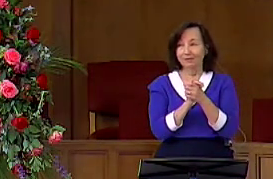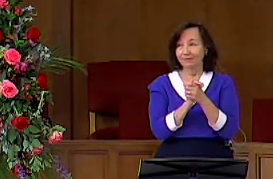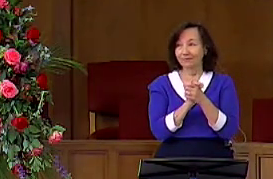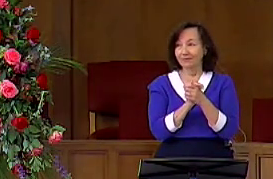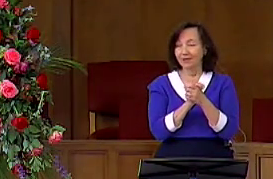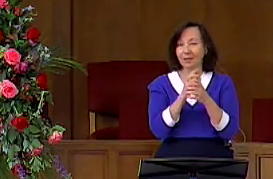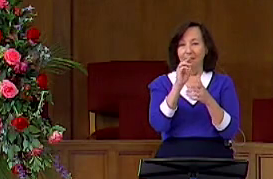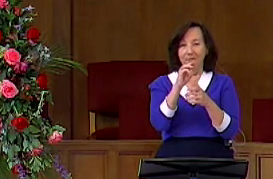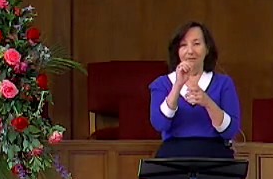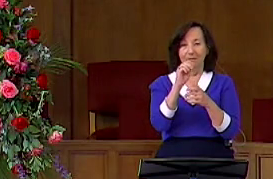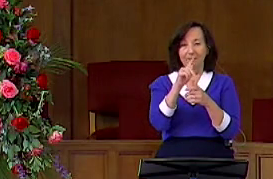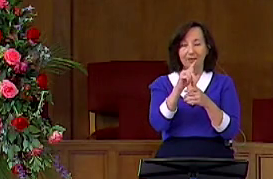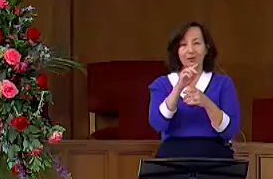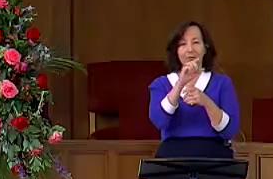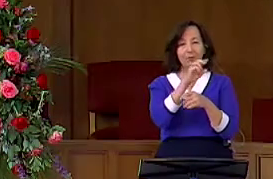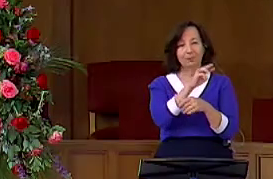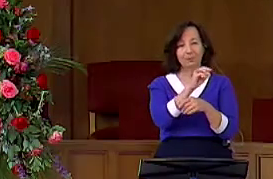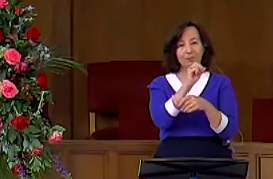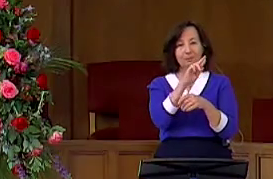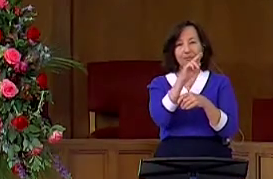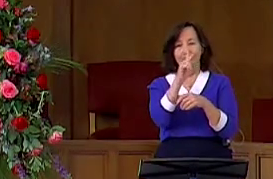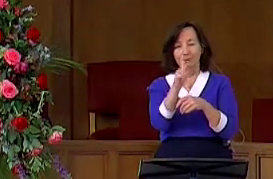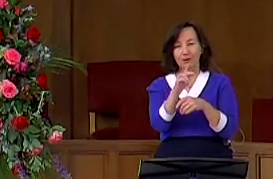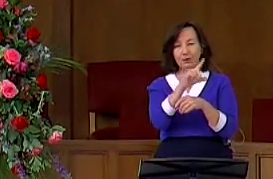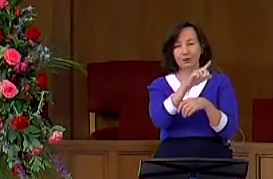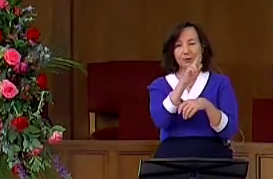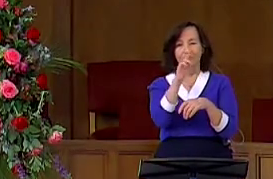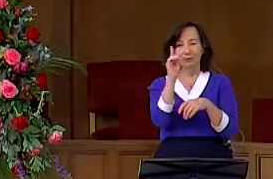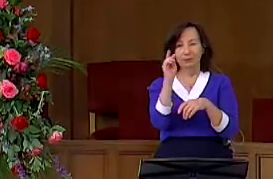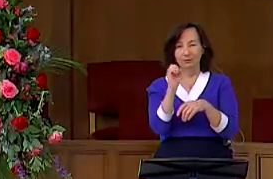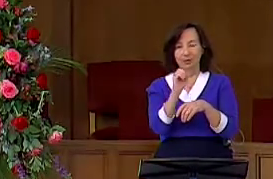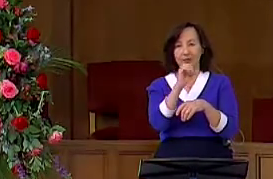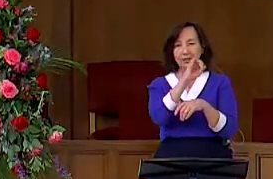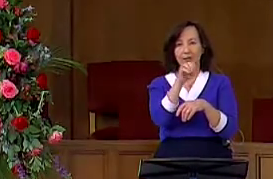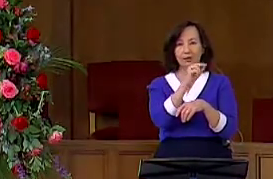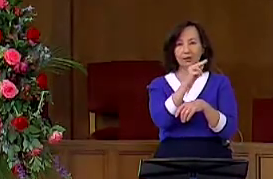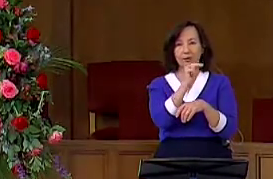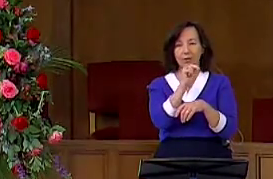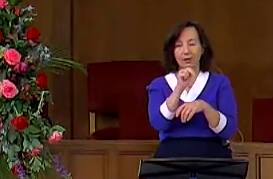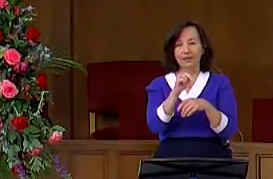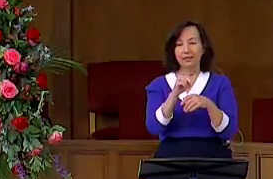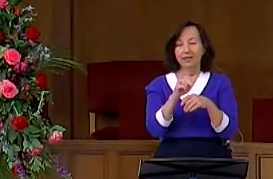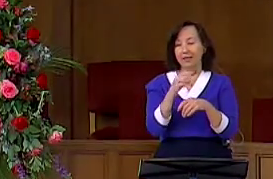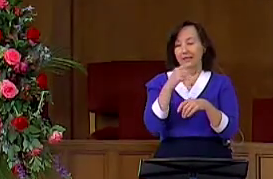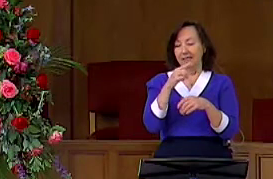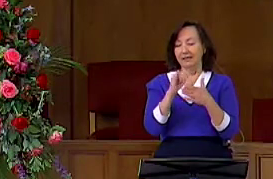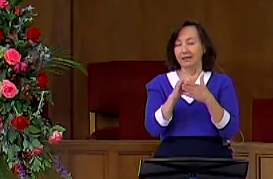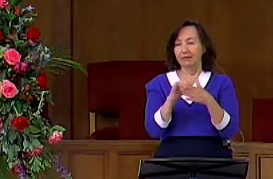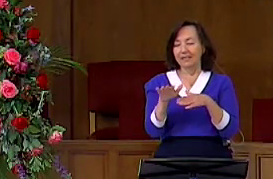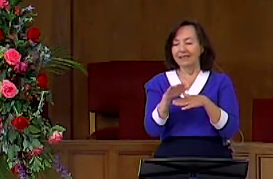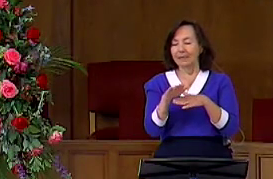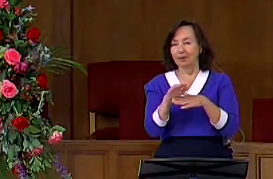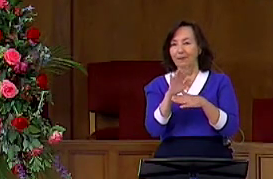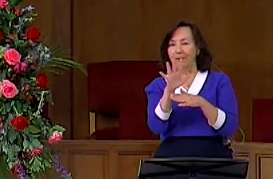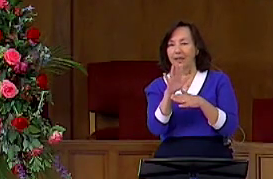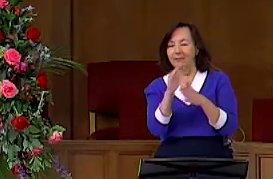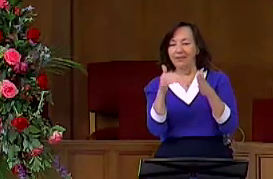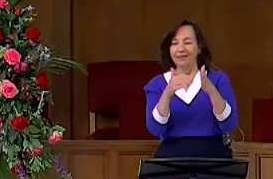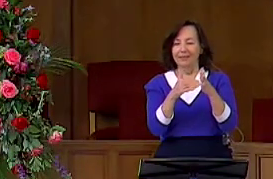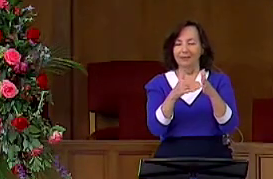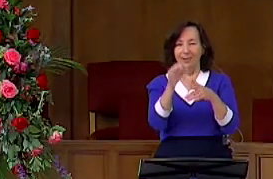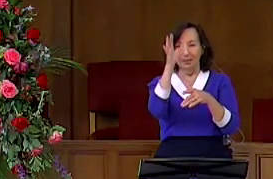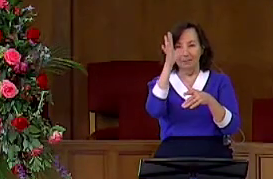Matthew, Mark, Luke, and John report that there were at least 5,000